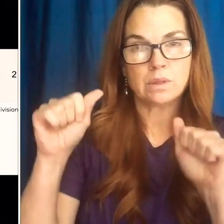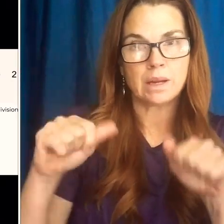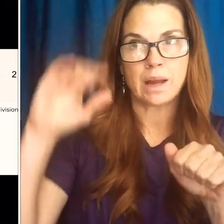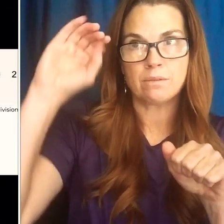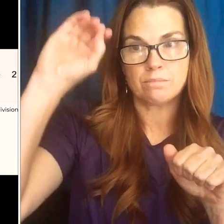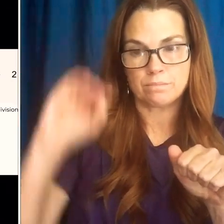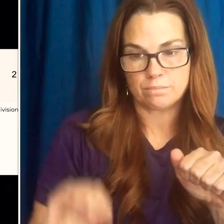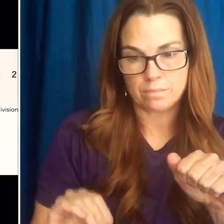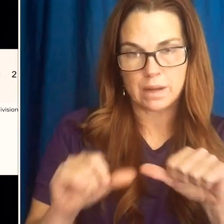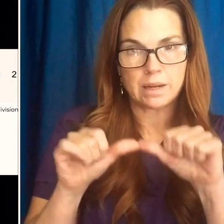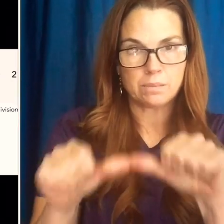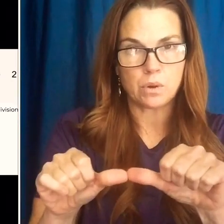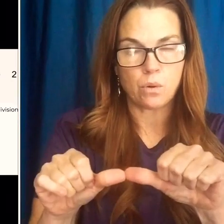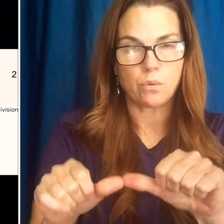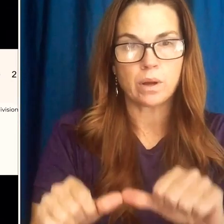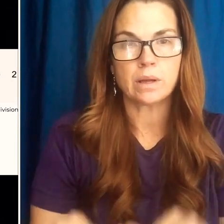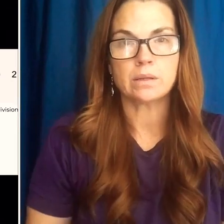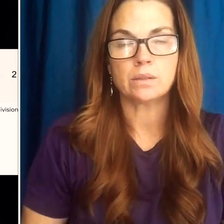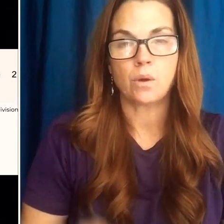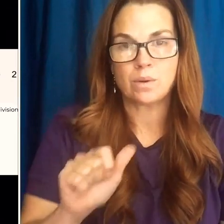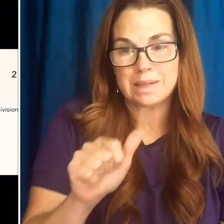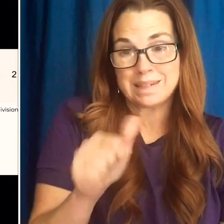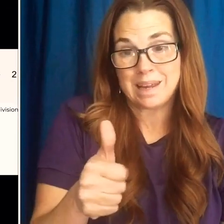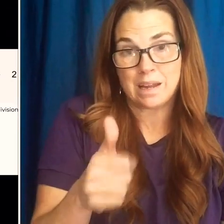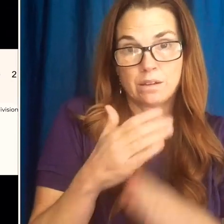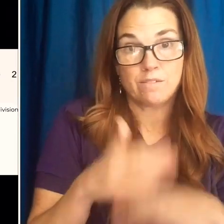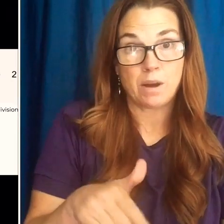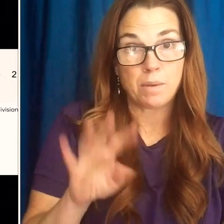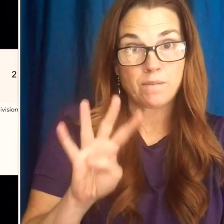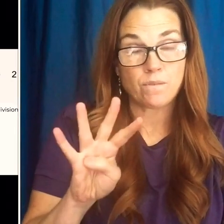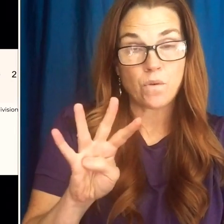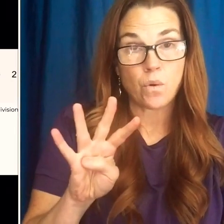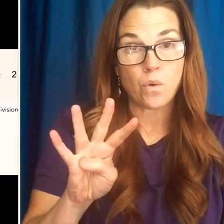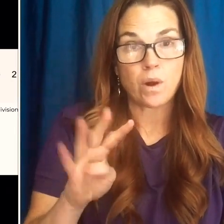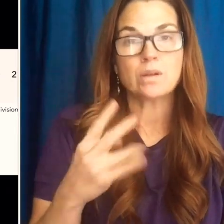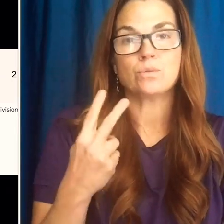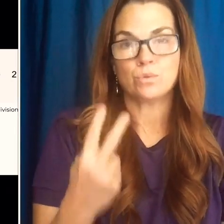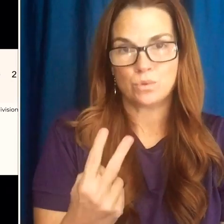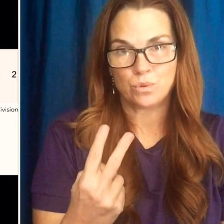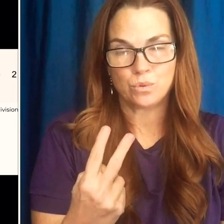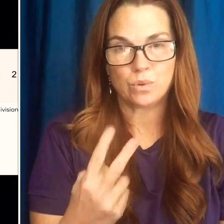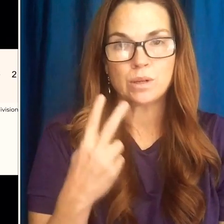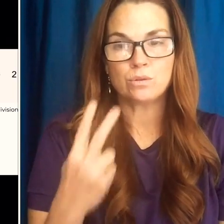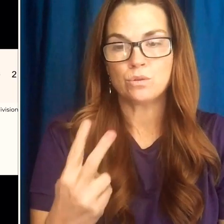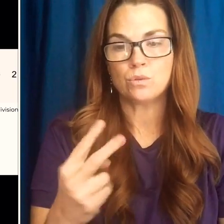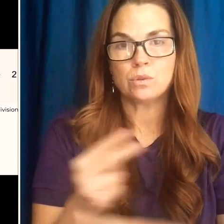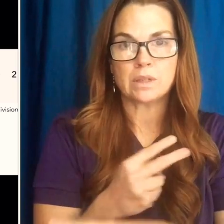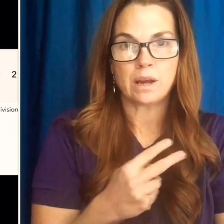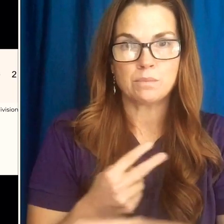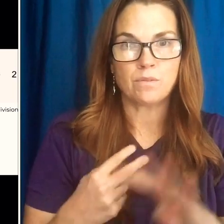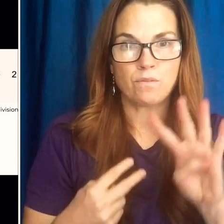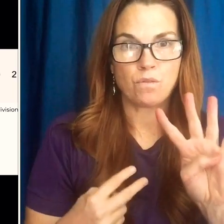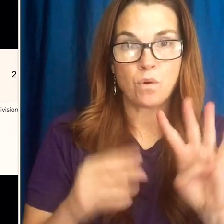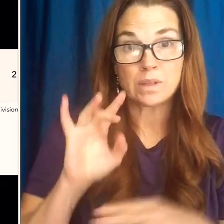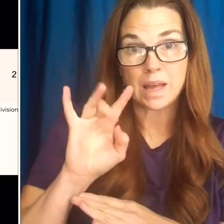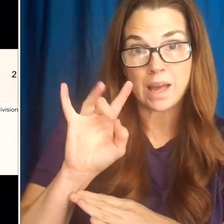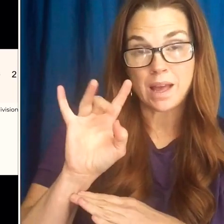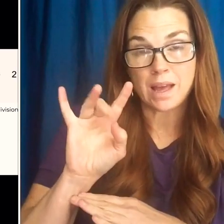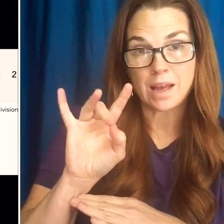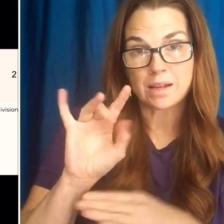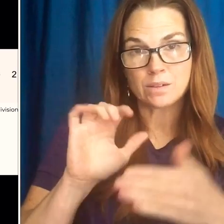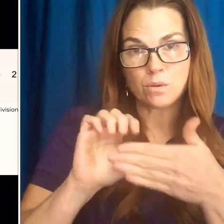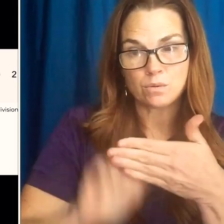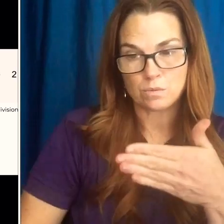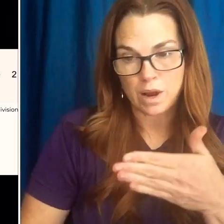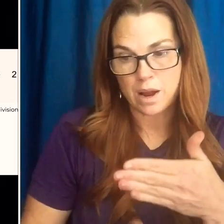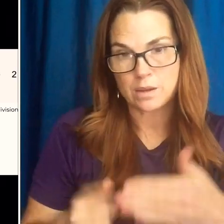will go into 10 twice. 2 times 4 would be 8. After subtracting, there's still a remainder of 2.